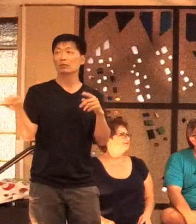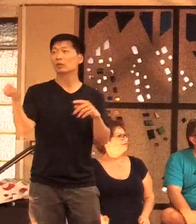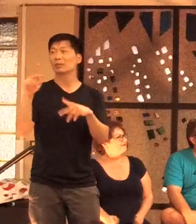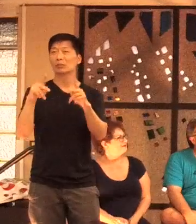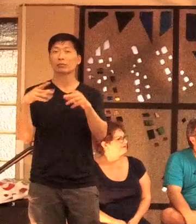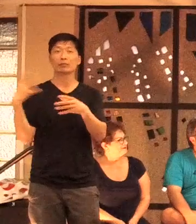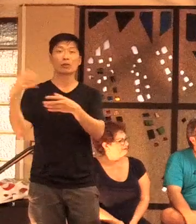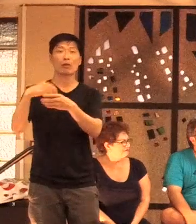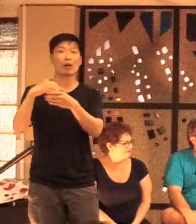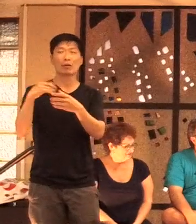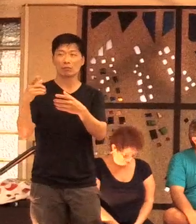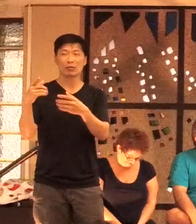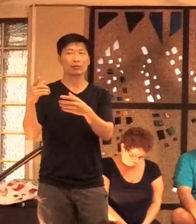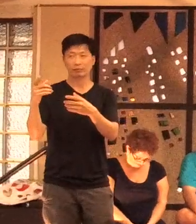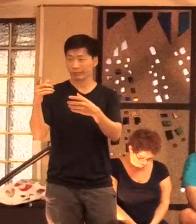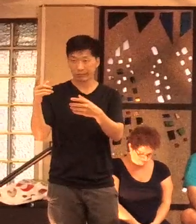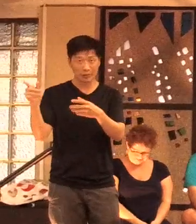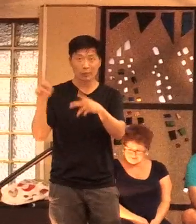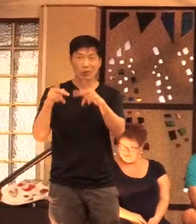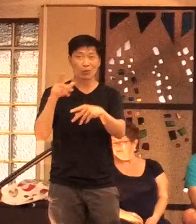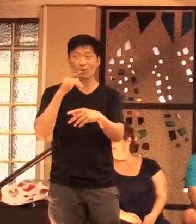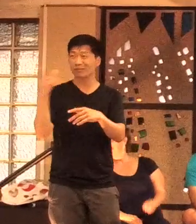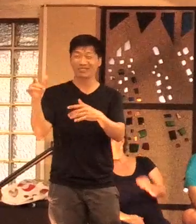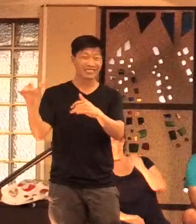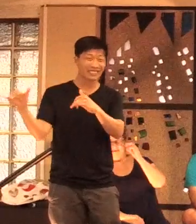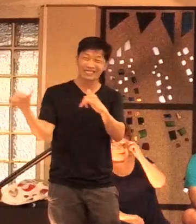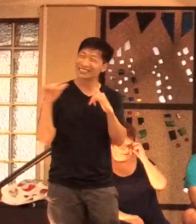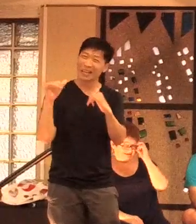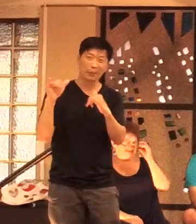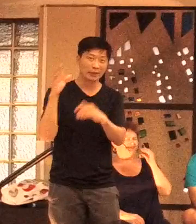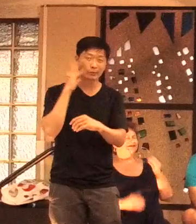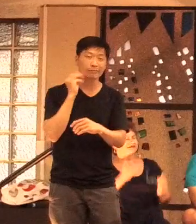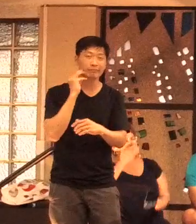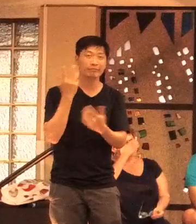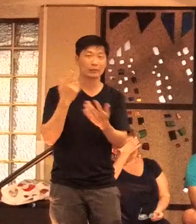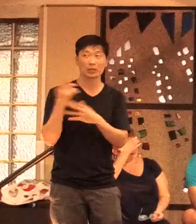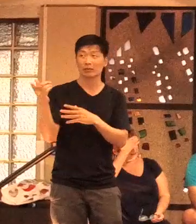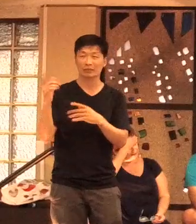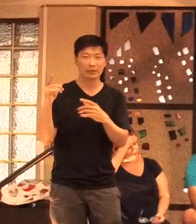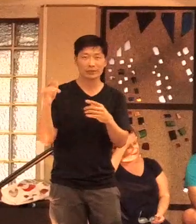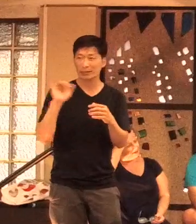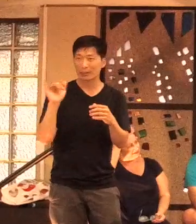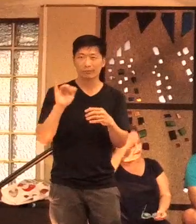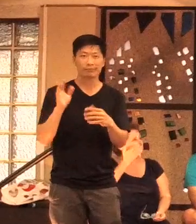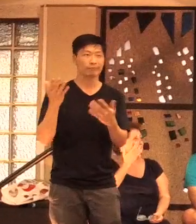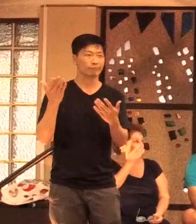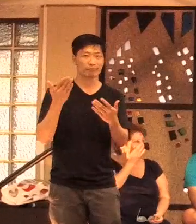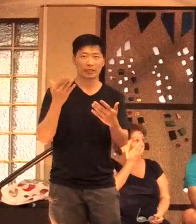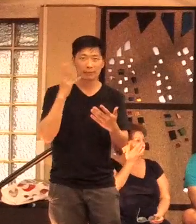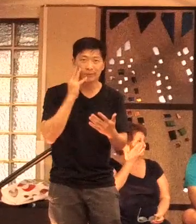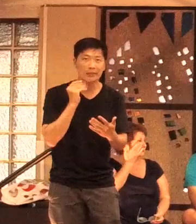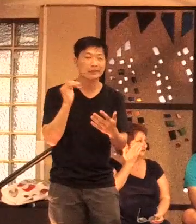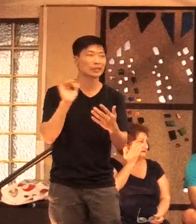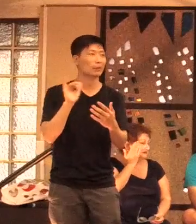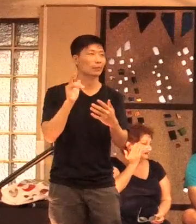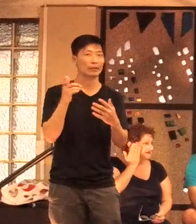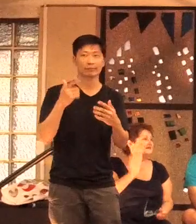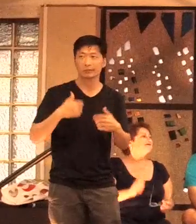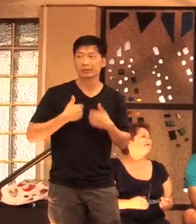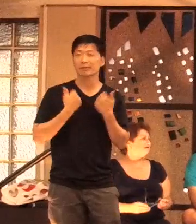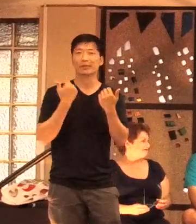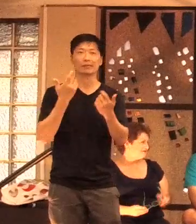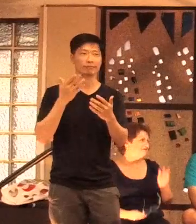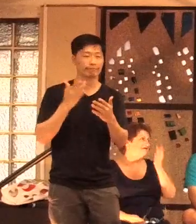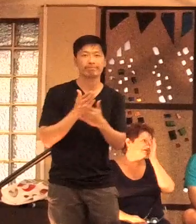much you think it's not, it's people pretty much just like you. Now, they have gone through the same things, they have